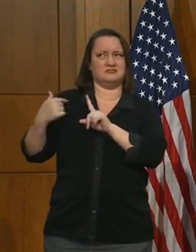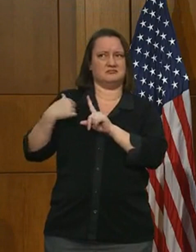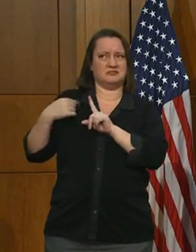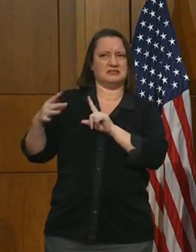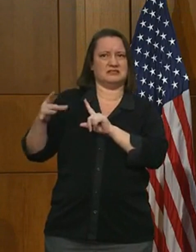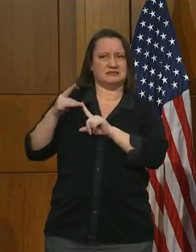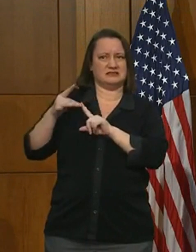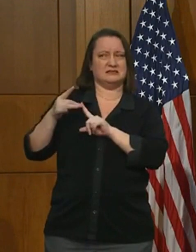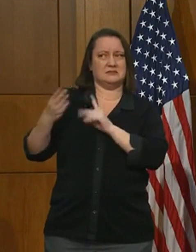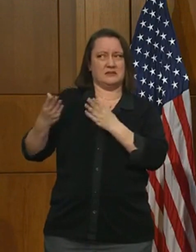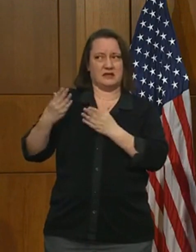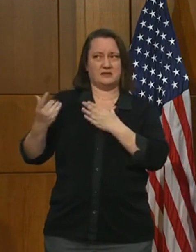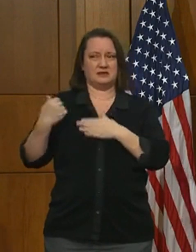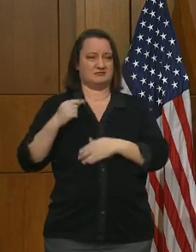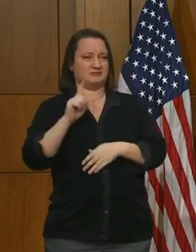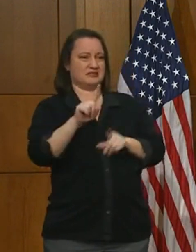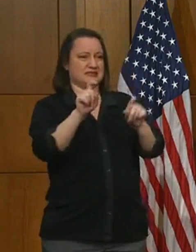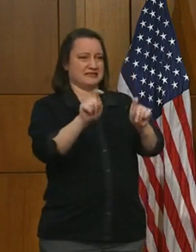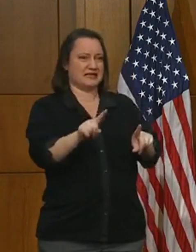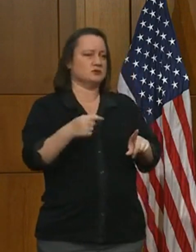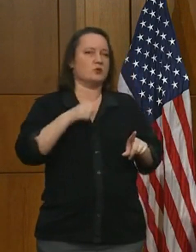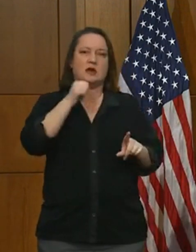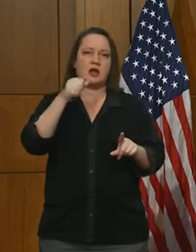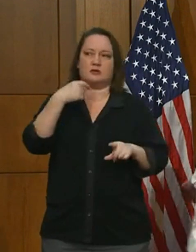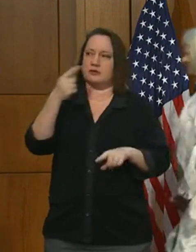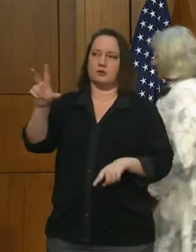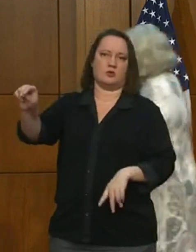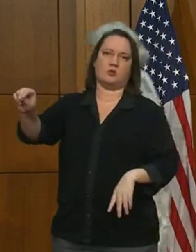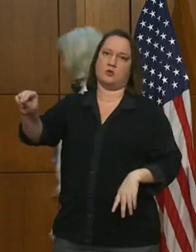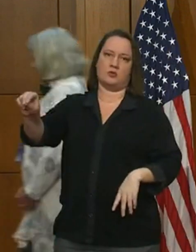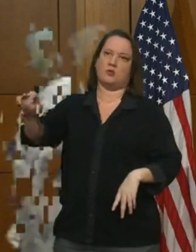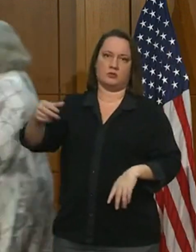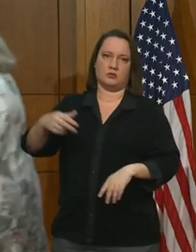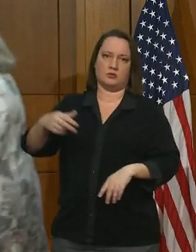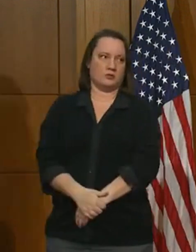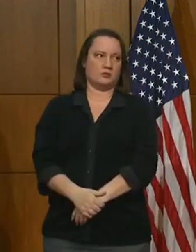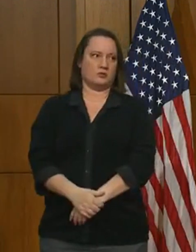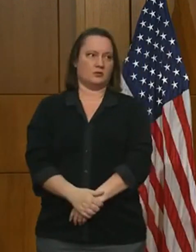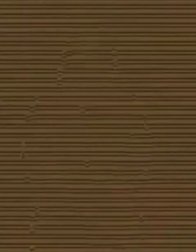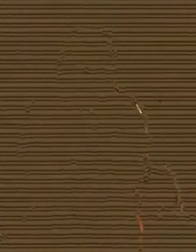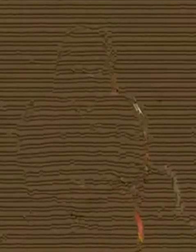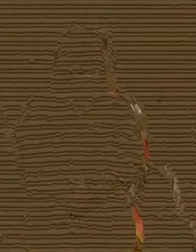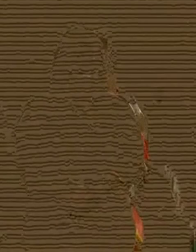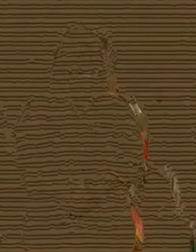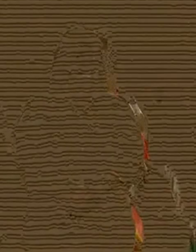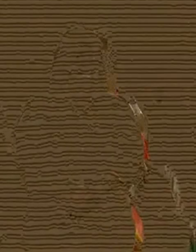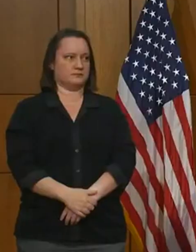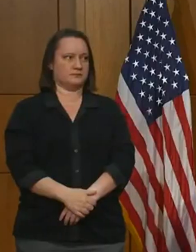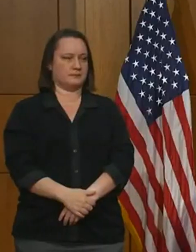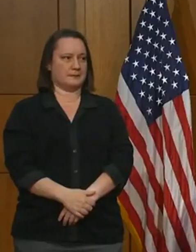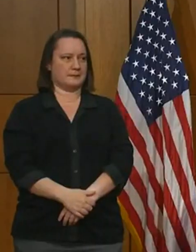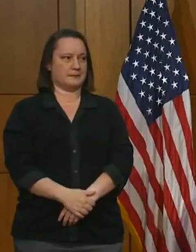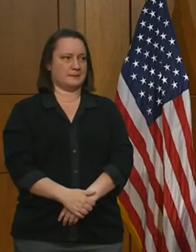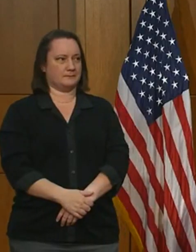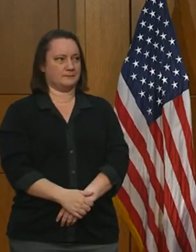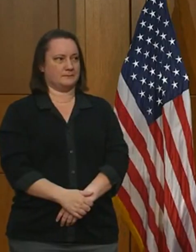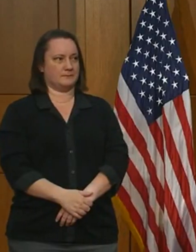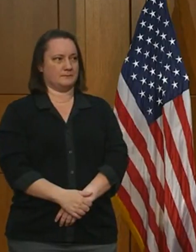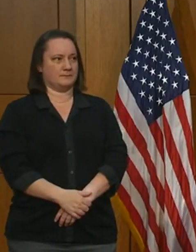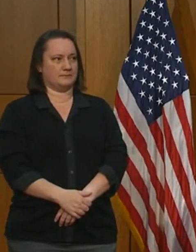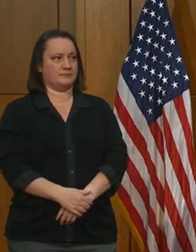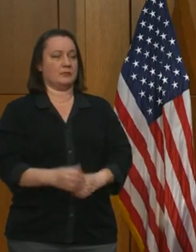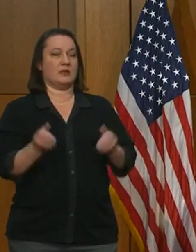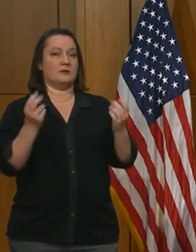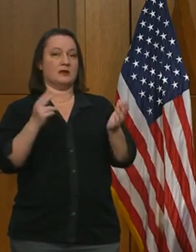away. Thanks, Karen. Appreciate it. Yeah. A significant number of nursing homes across the state are reporting